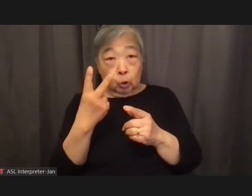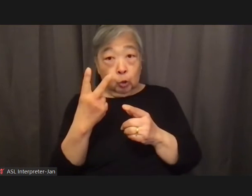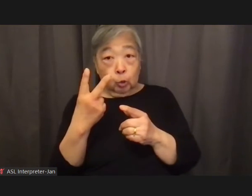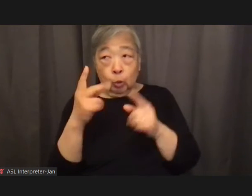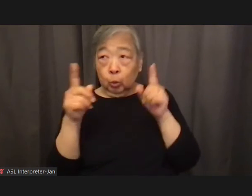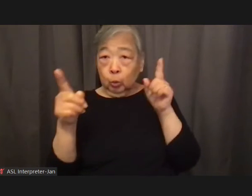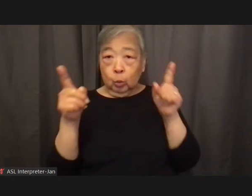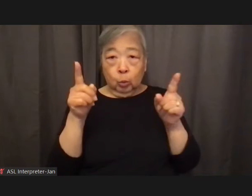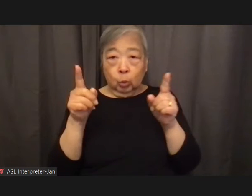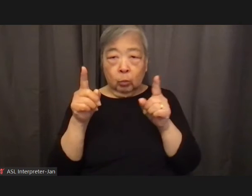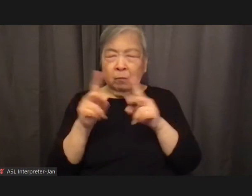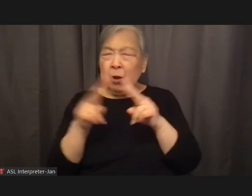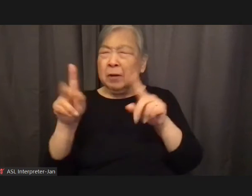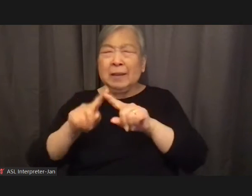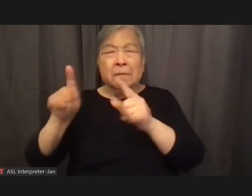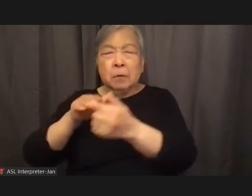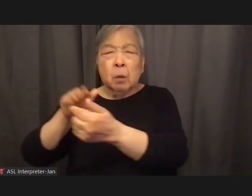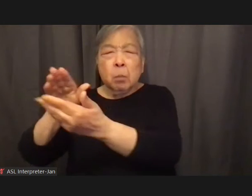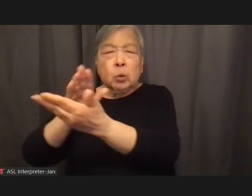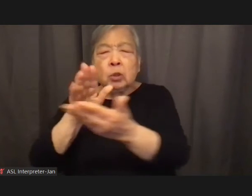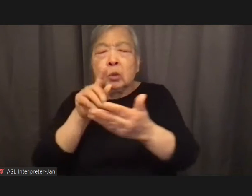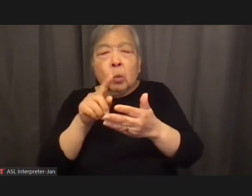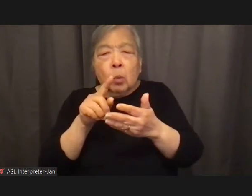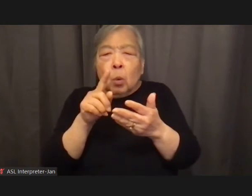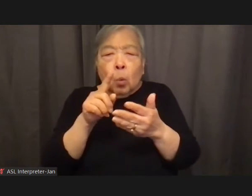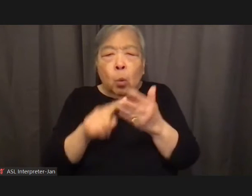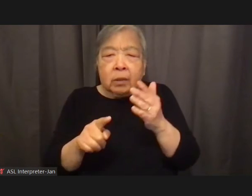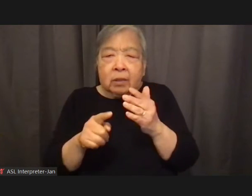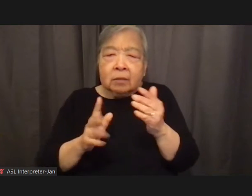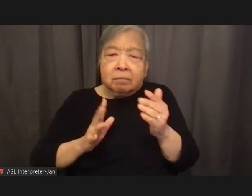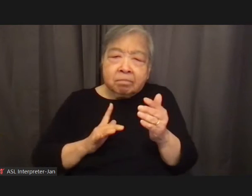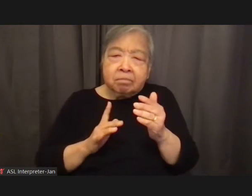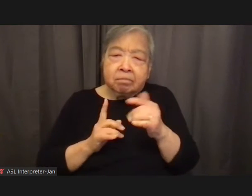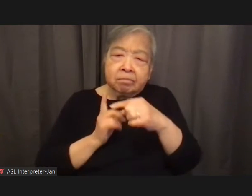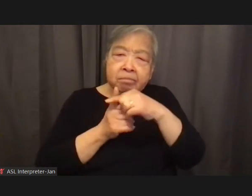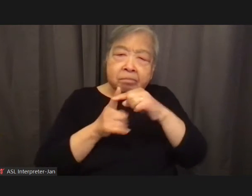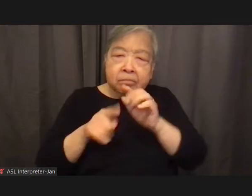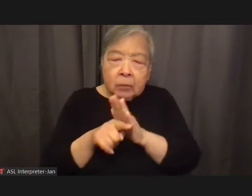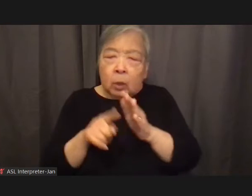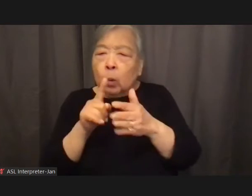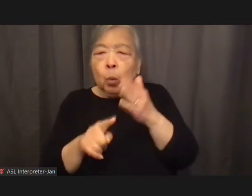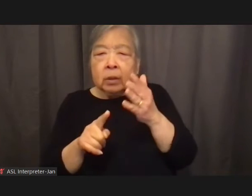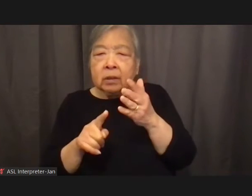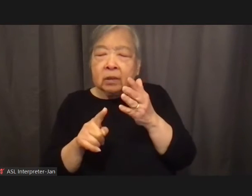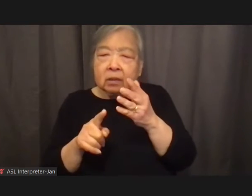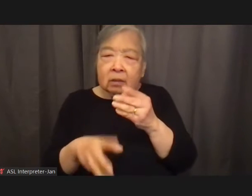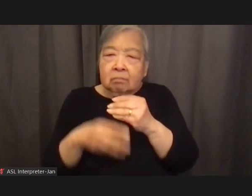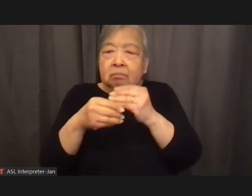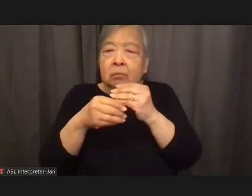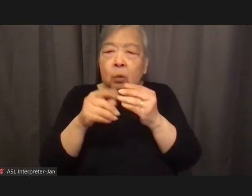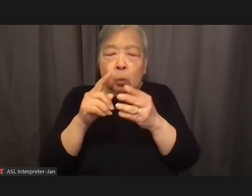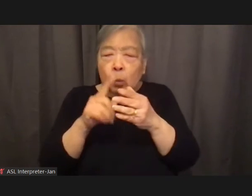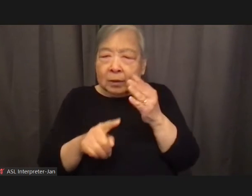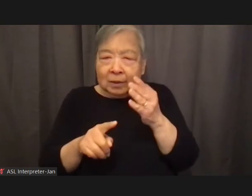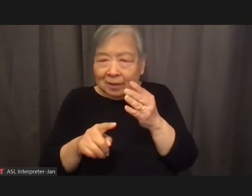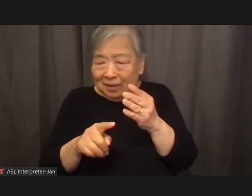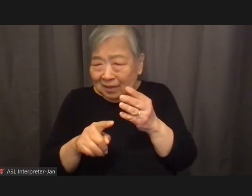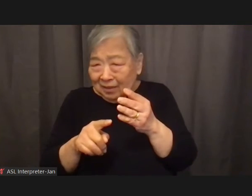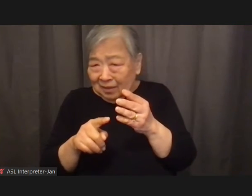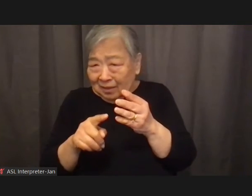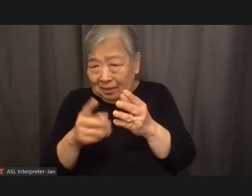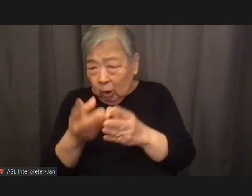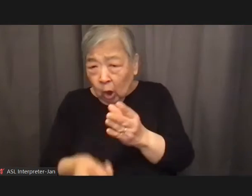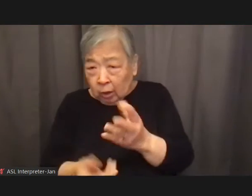different approaches? Yeah, and approaches. Ákos, you're muted.